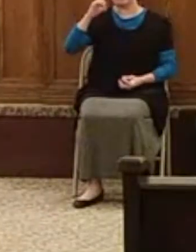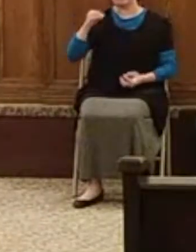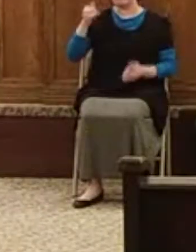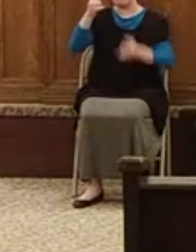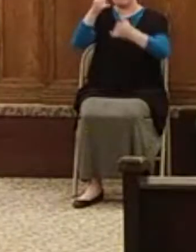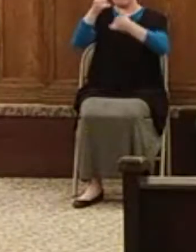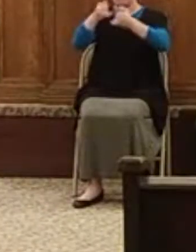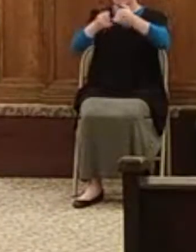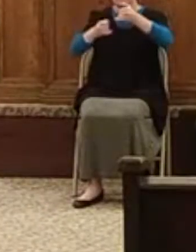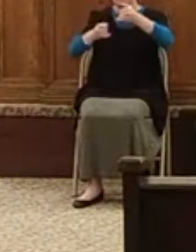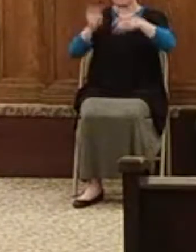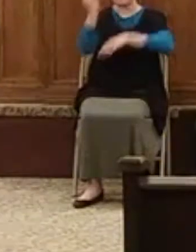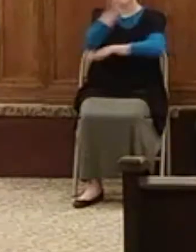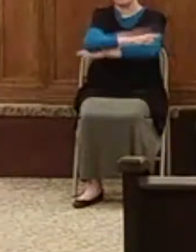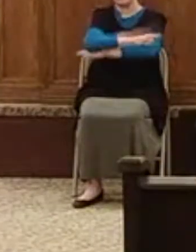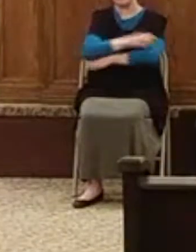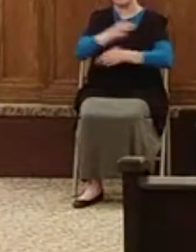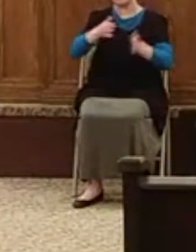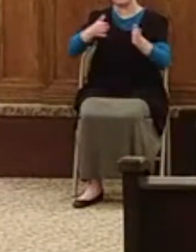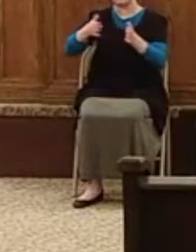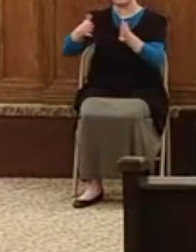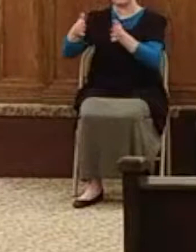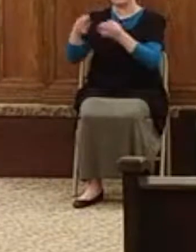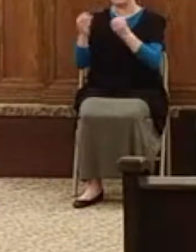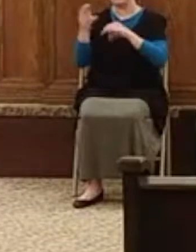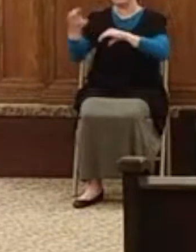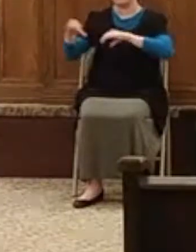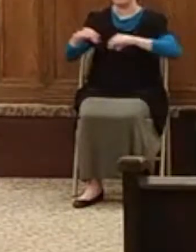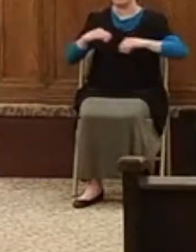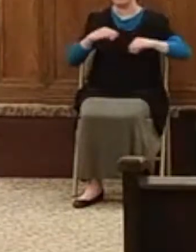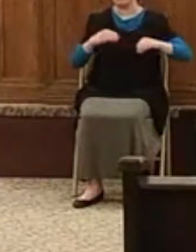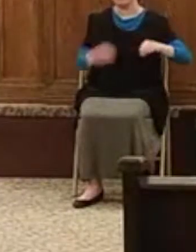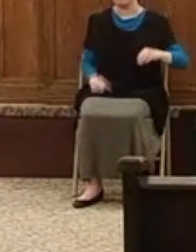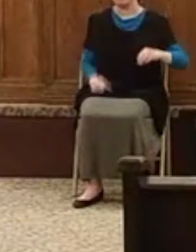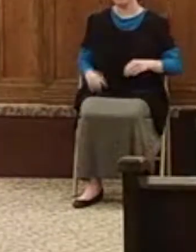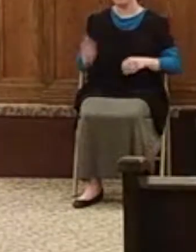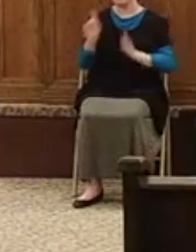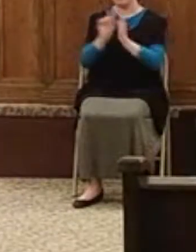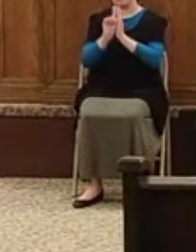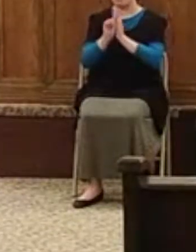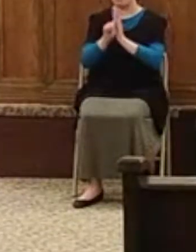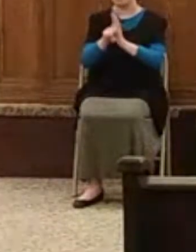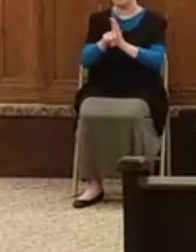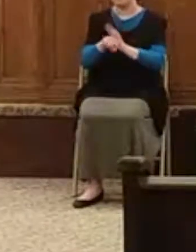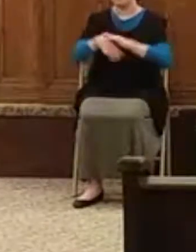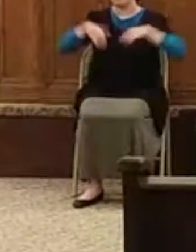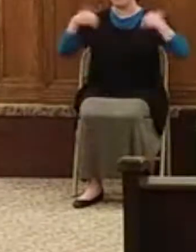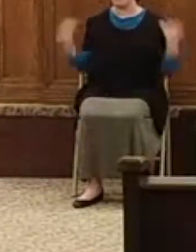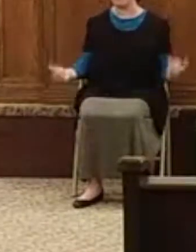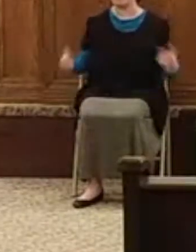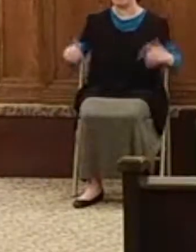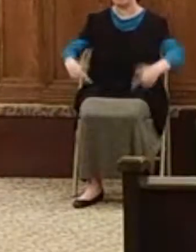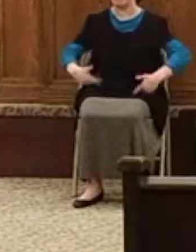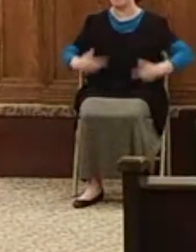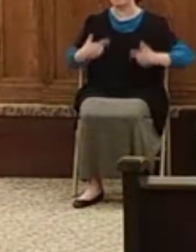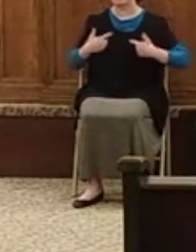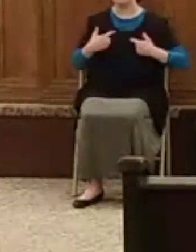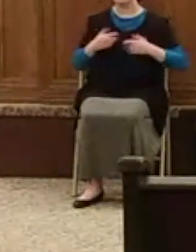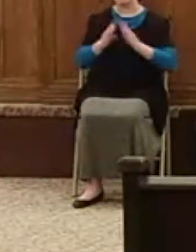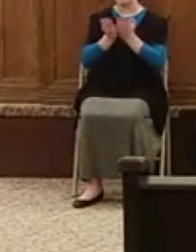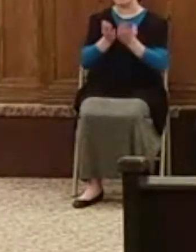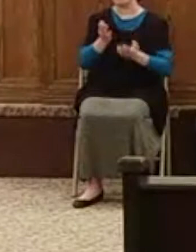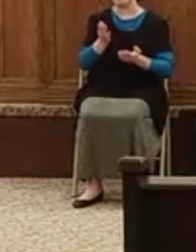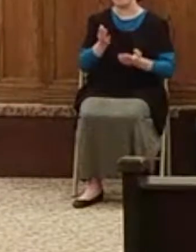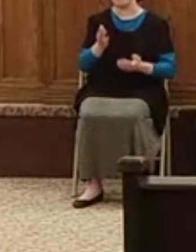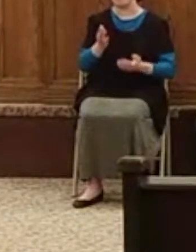the end time. Yeah. The shift has much to do, amen, with the hour in which we now live. Yeah,